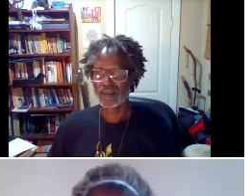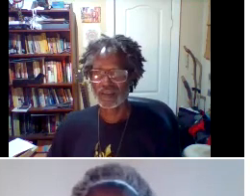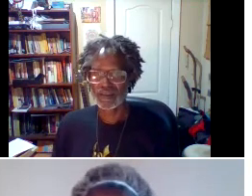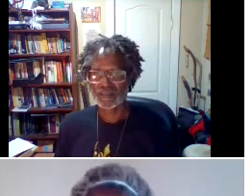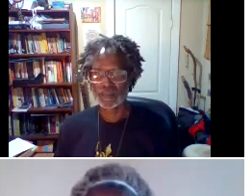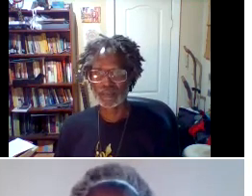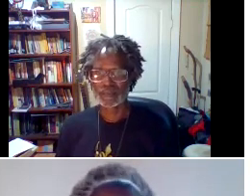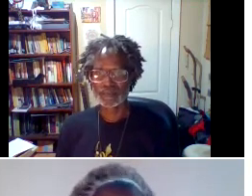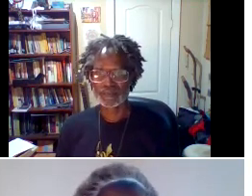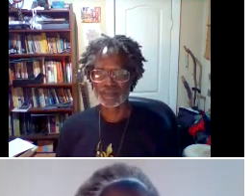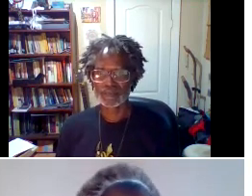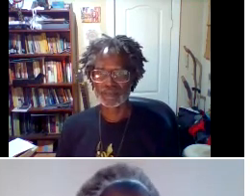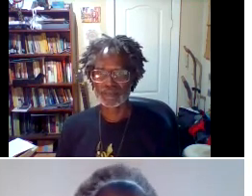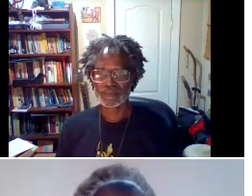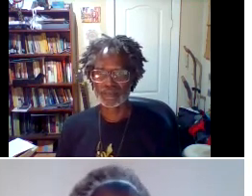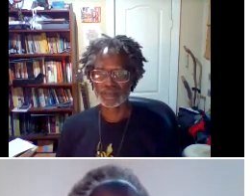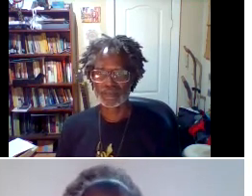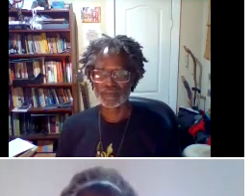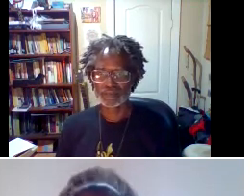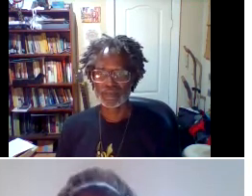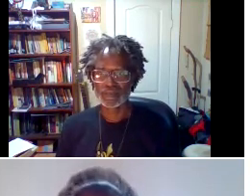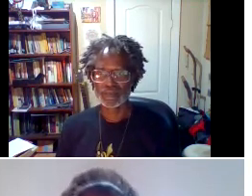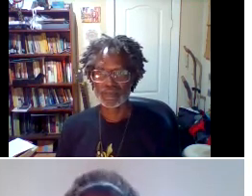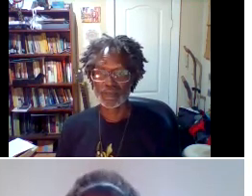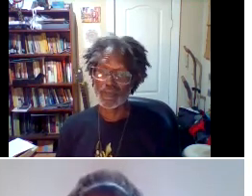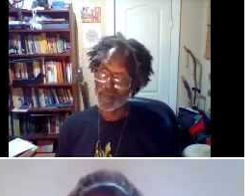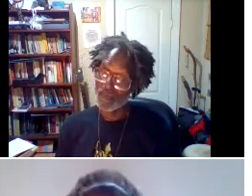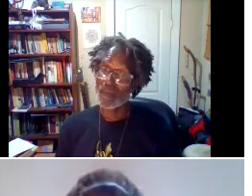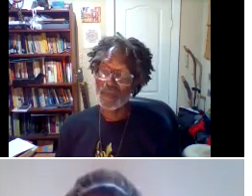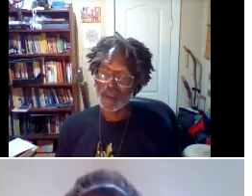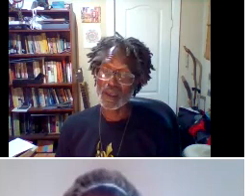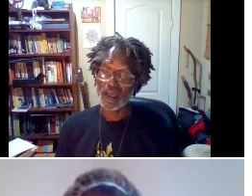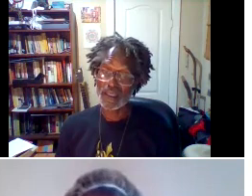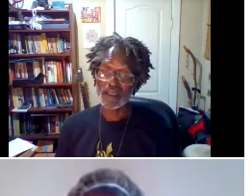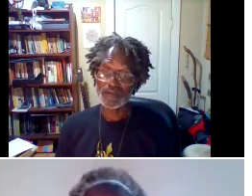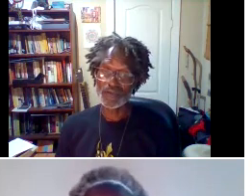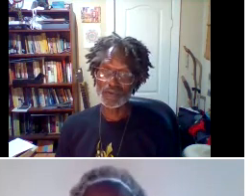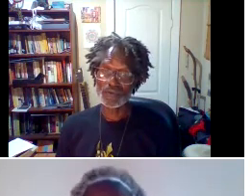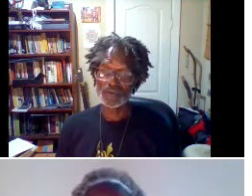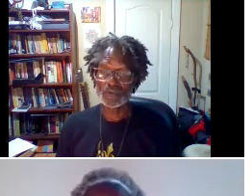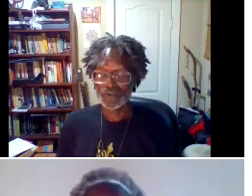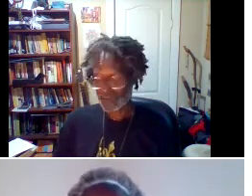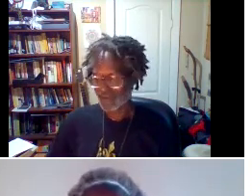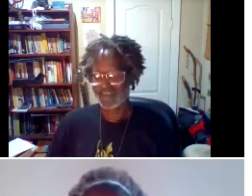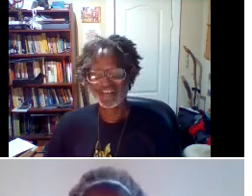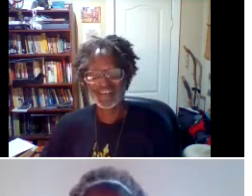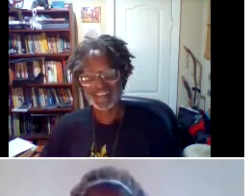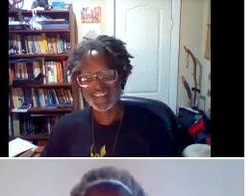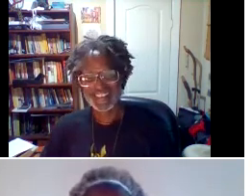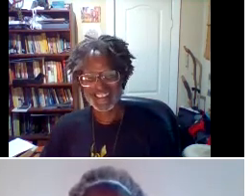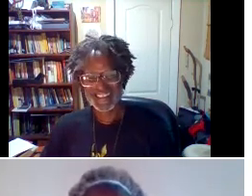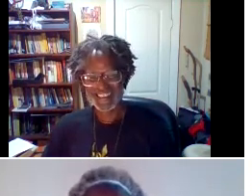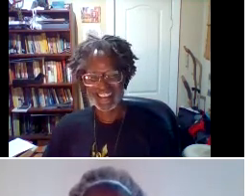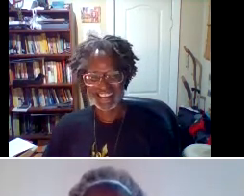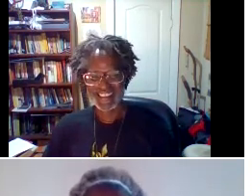Satisfy your foreign language requirement. It's a language. Yes. Yeah, that's true.